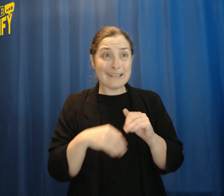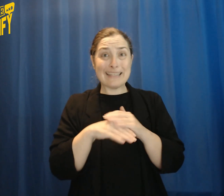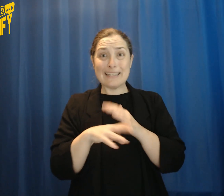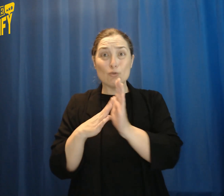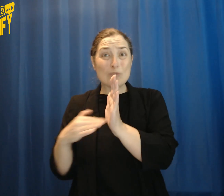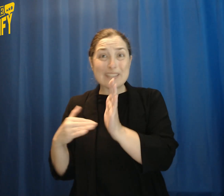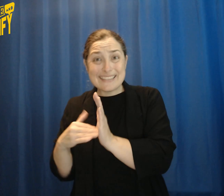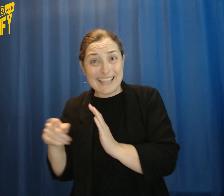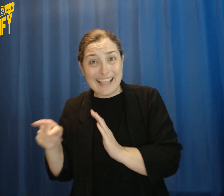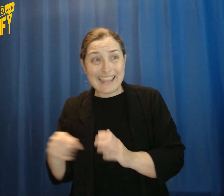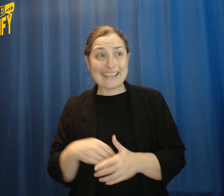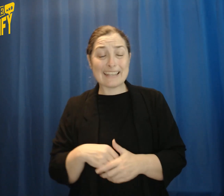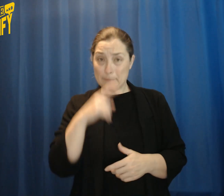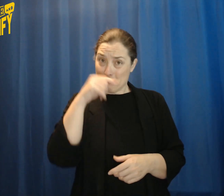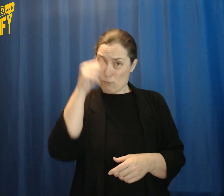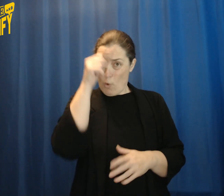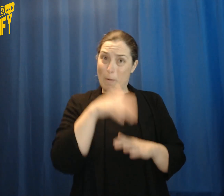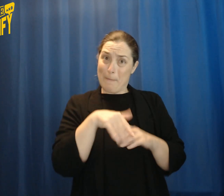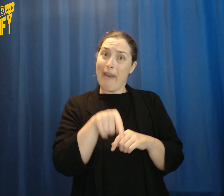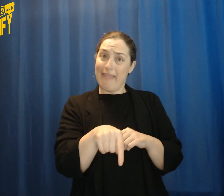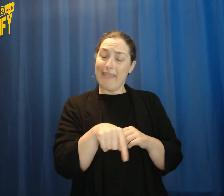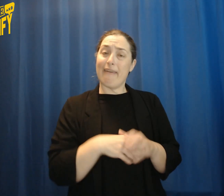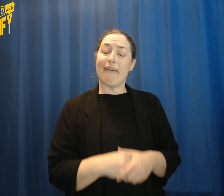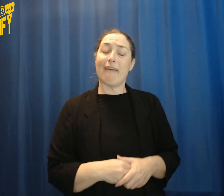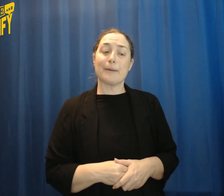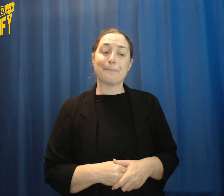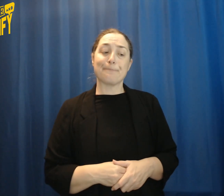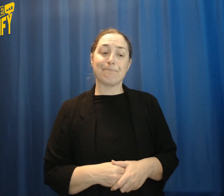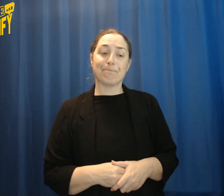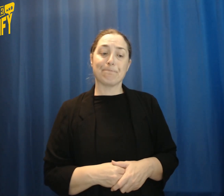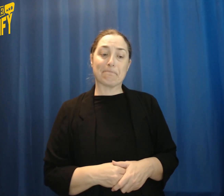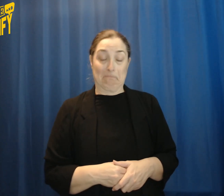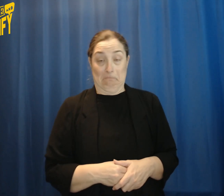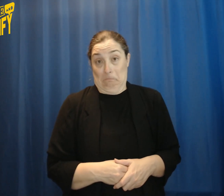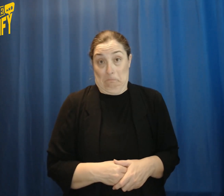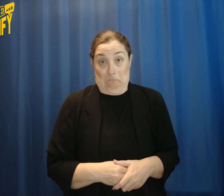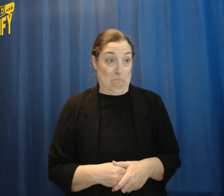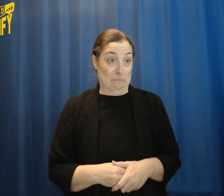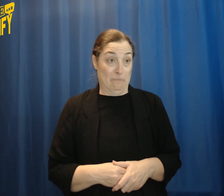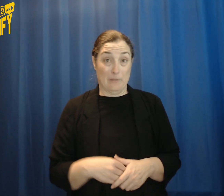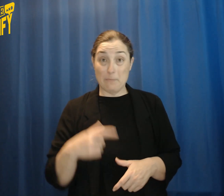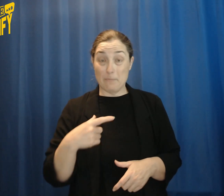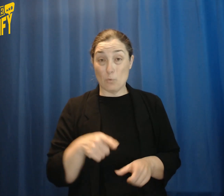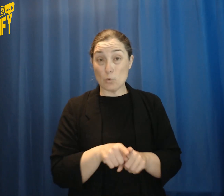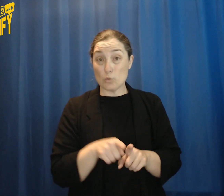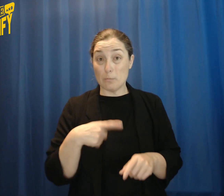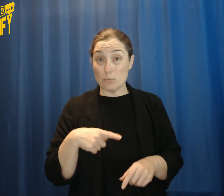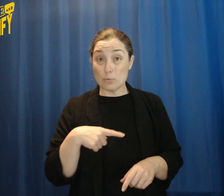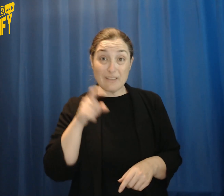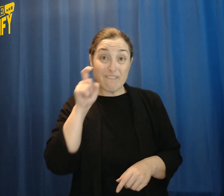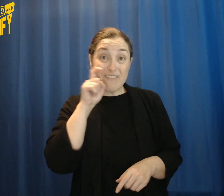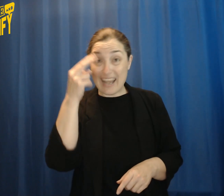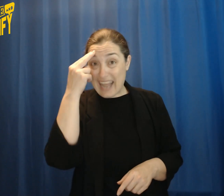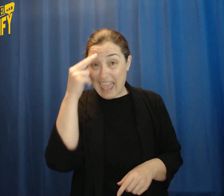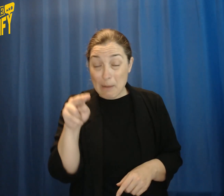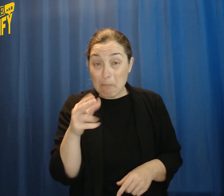over. People know about it. So I don't know if it's just because it's a fun name that people go, oh, yeah, that sounds